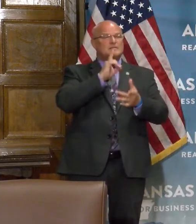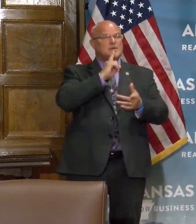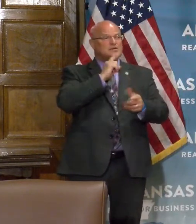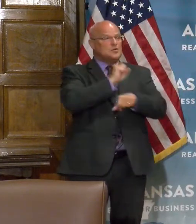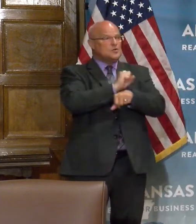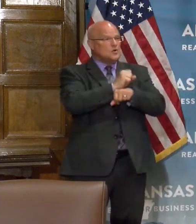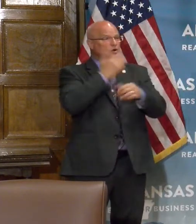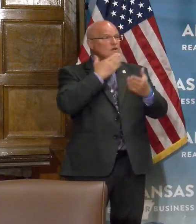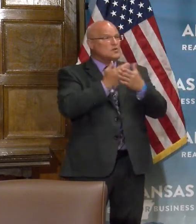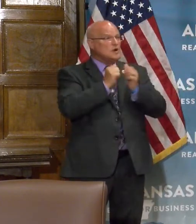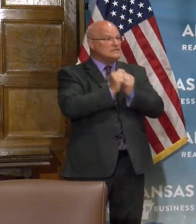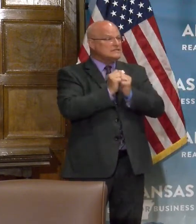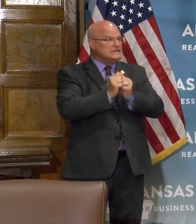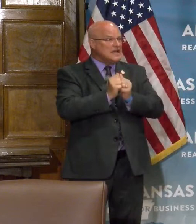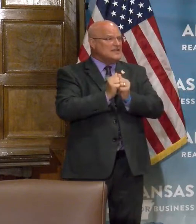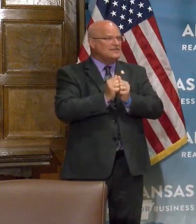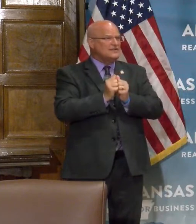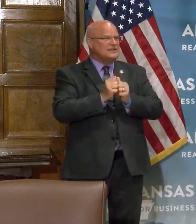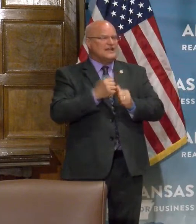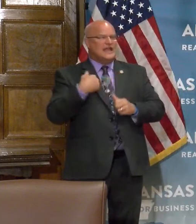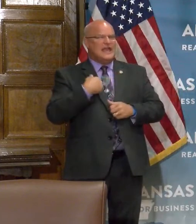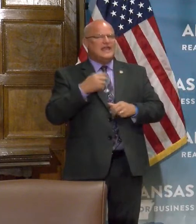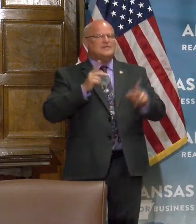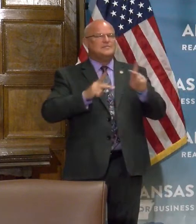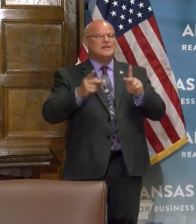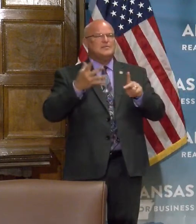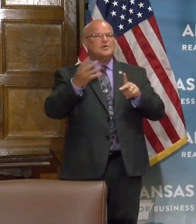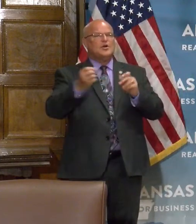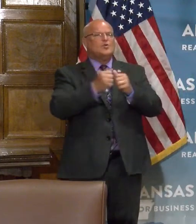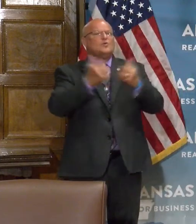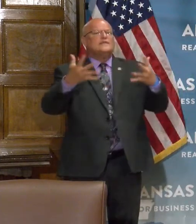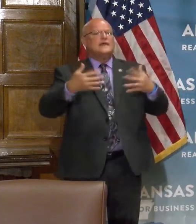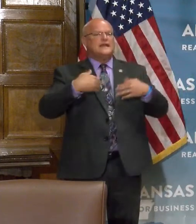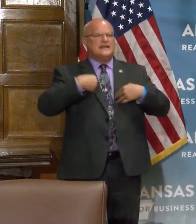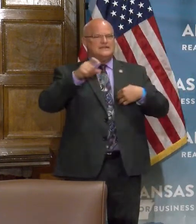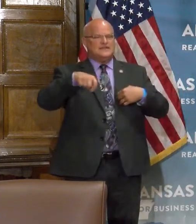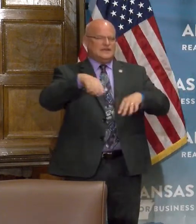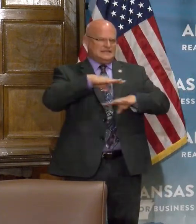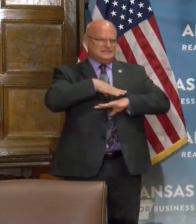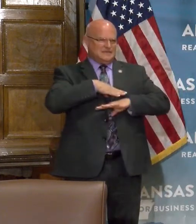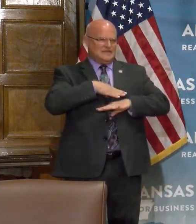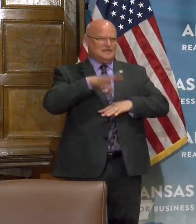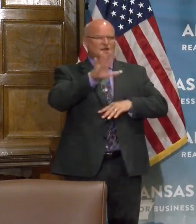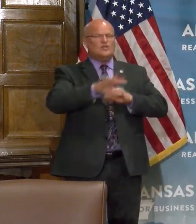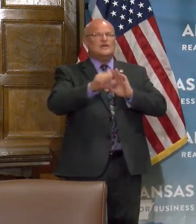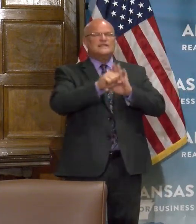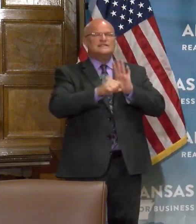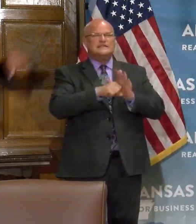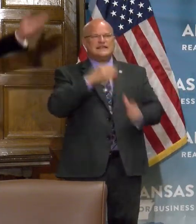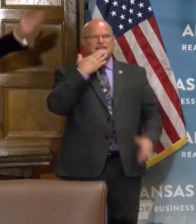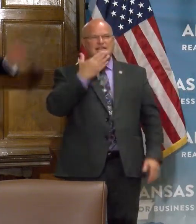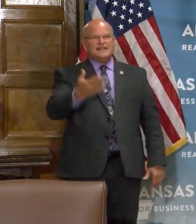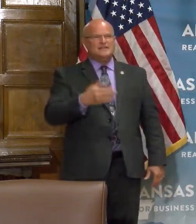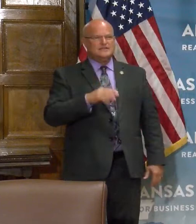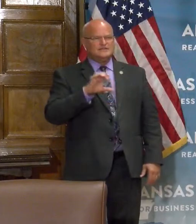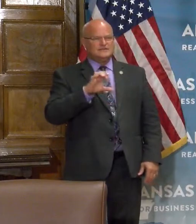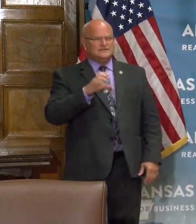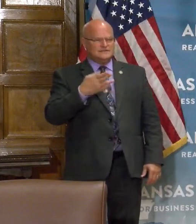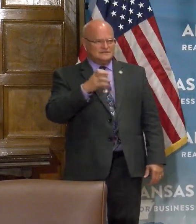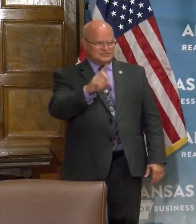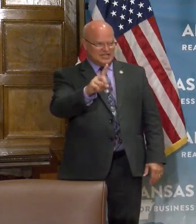we're working well together and there's not unmet needs out there around the state. Thank you. Chad?